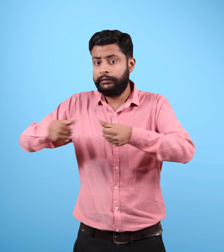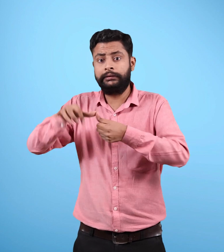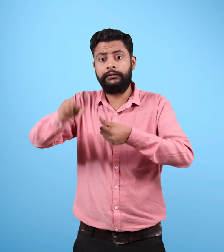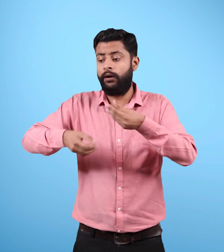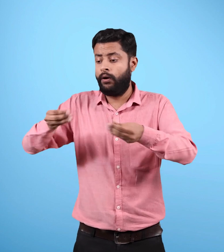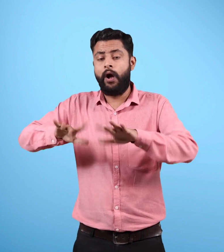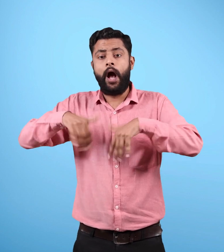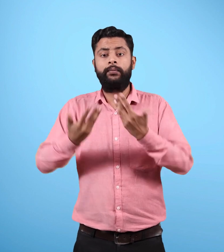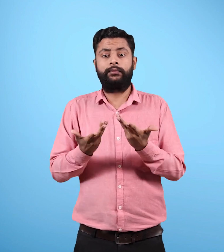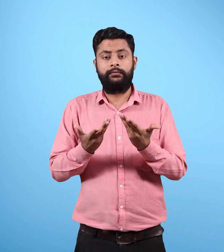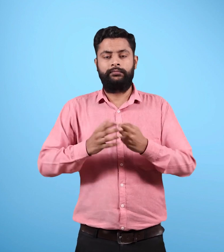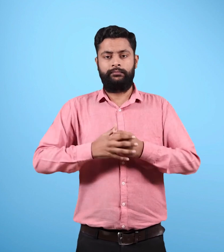available to each one of us.